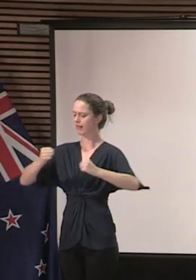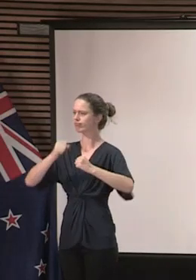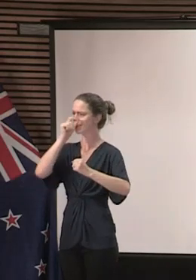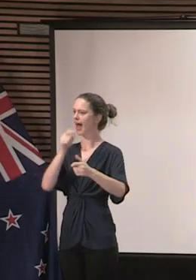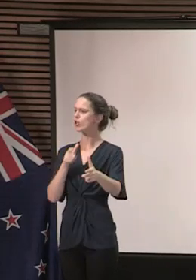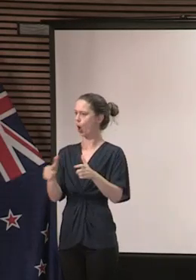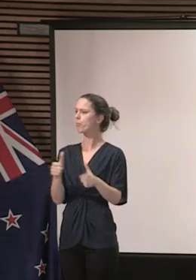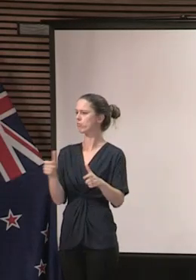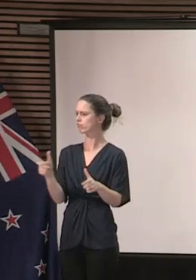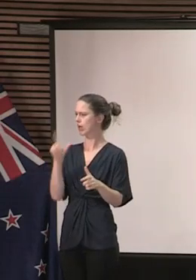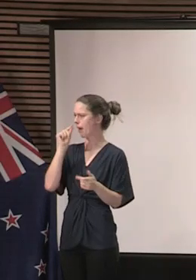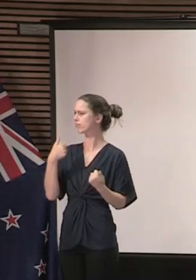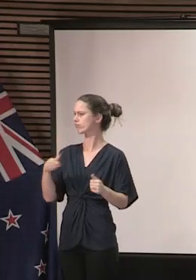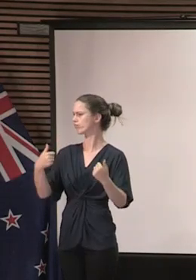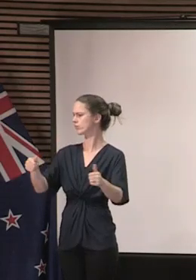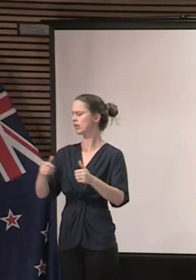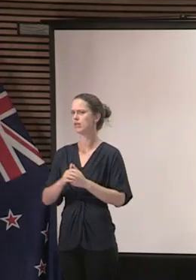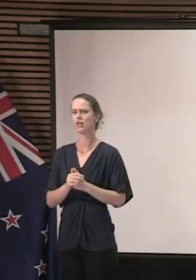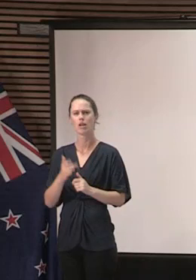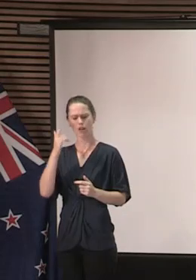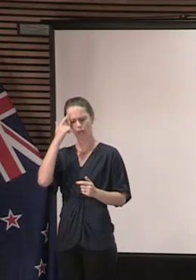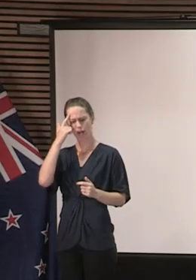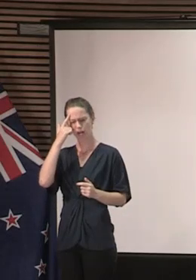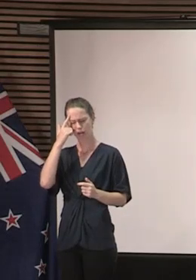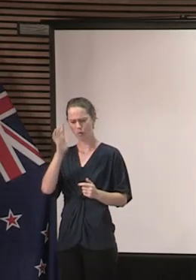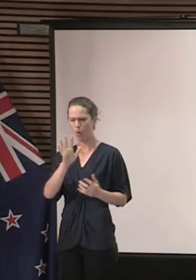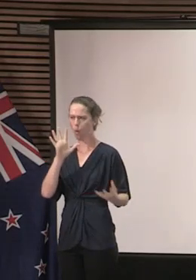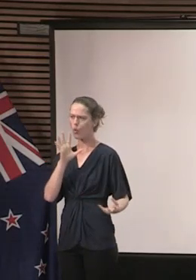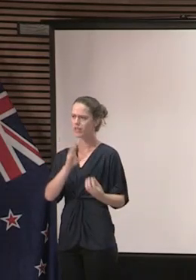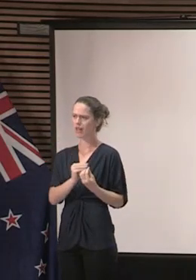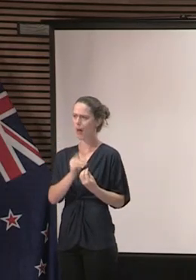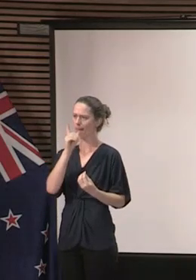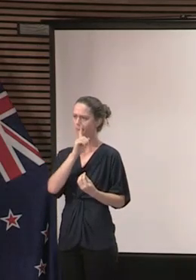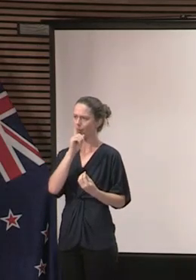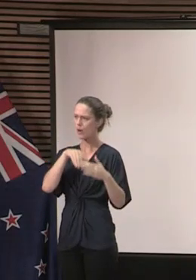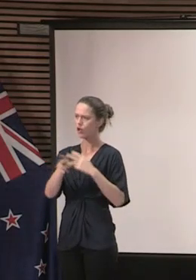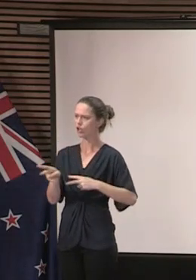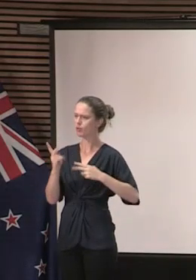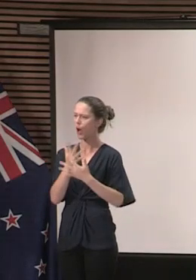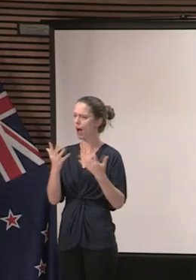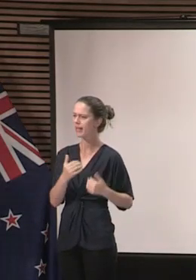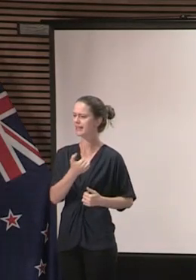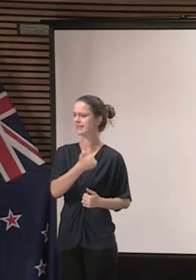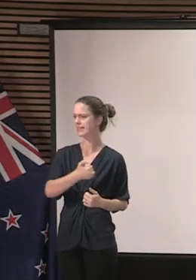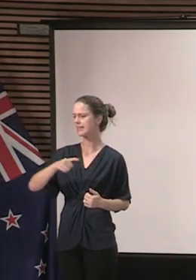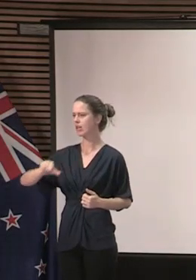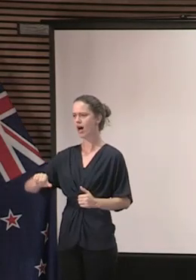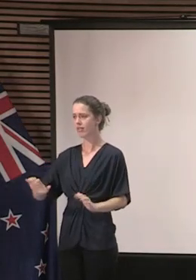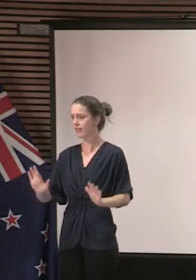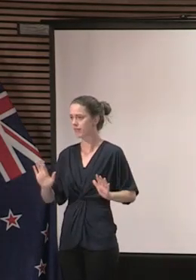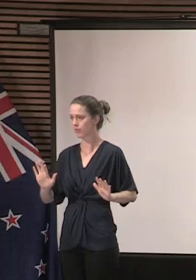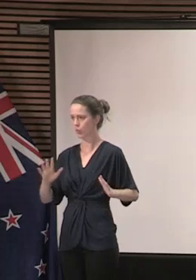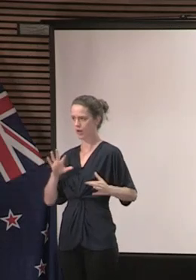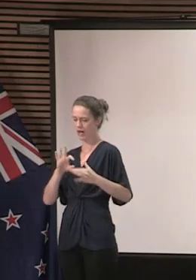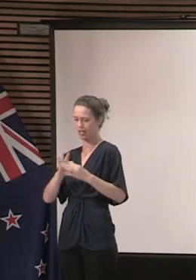had ultimately, I think, 69 hospitalisations relative to our number of